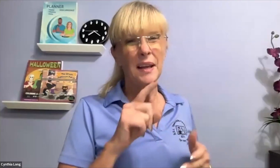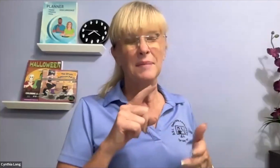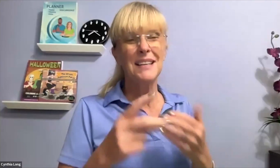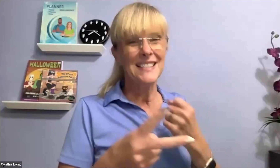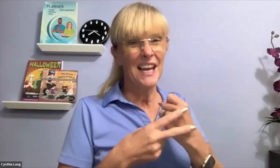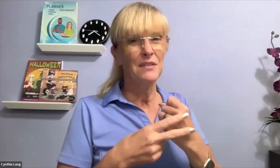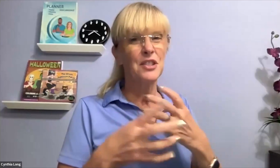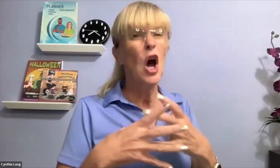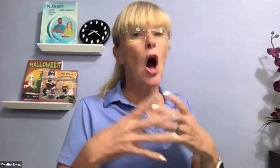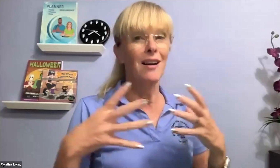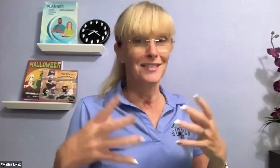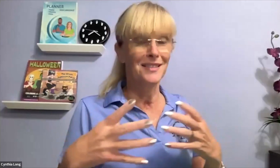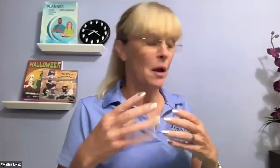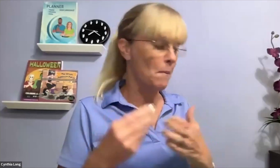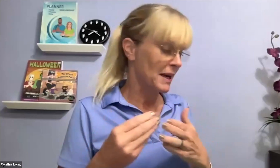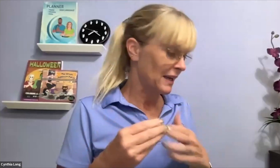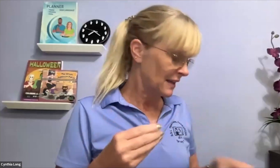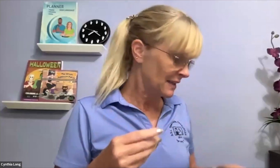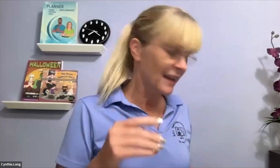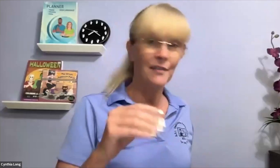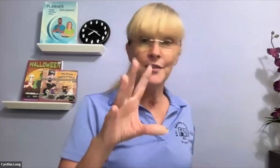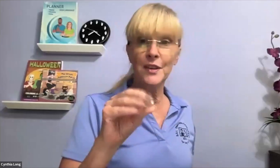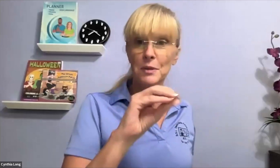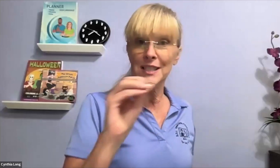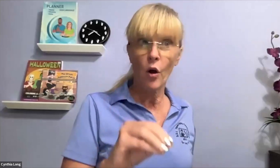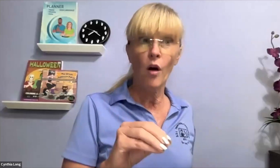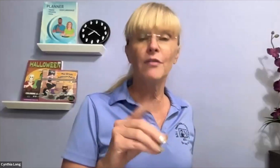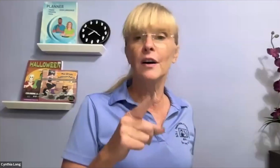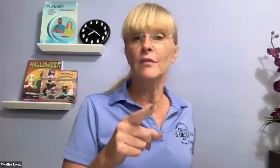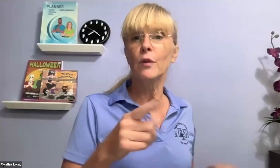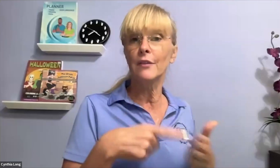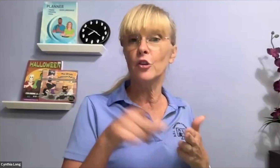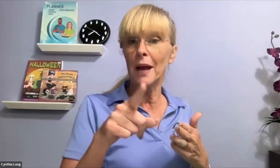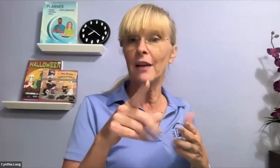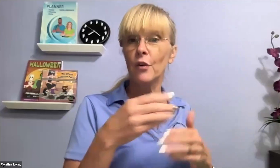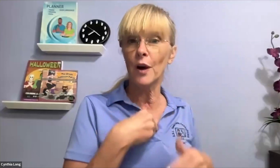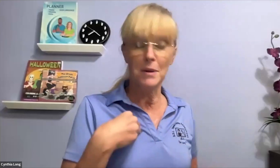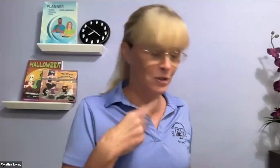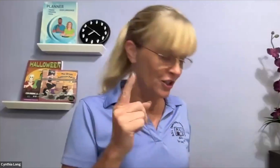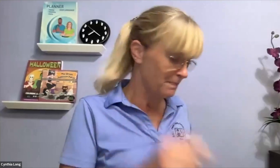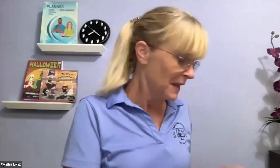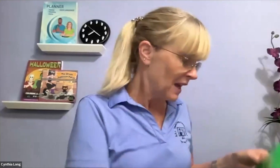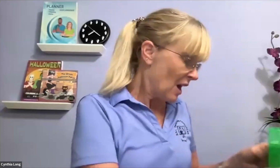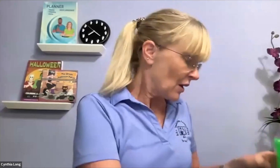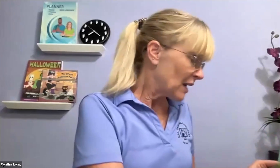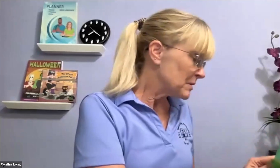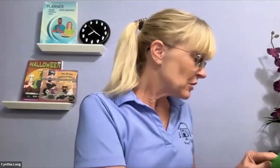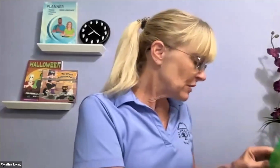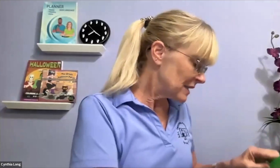really saves tons of money. It's like 50% off of whatever you pay for a membership. Okay, let me show you